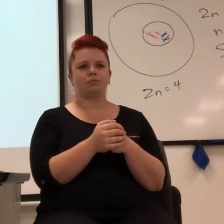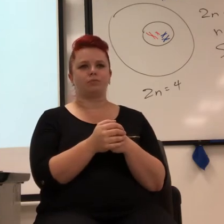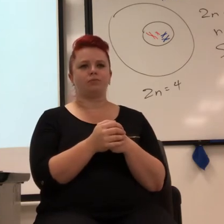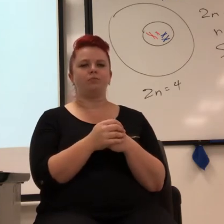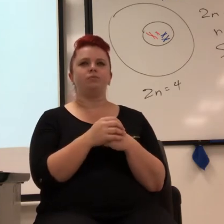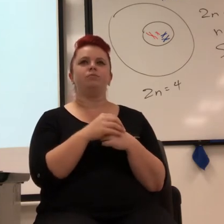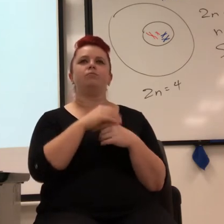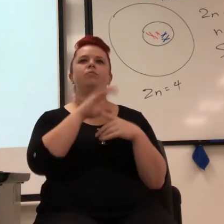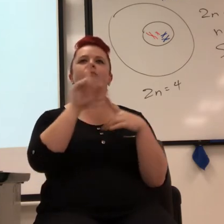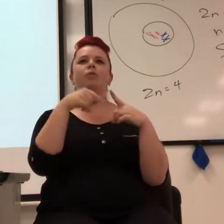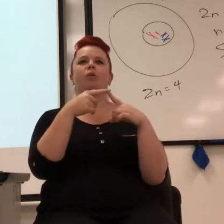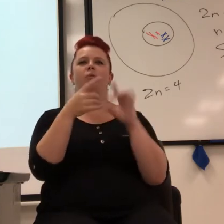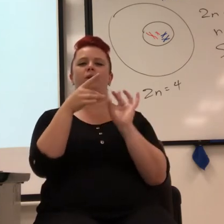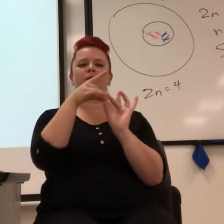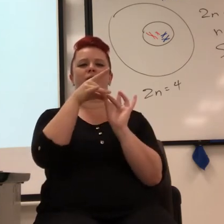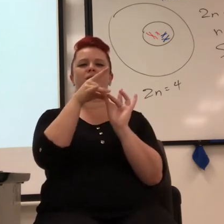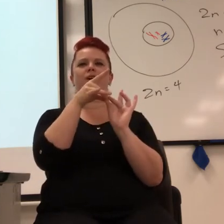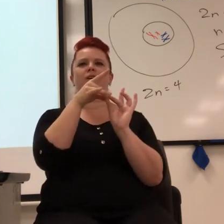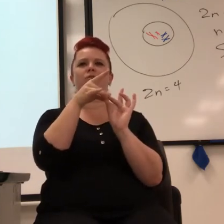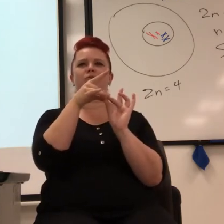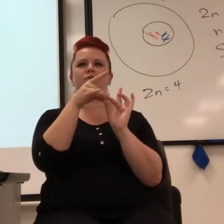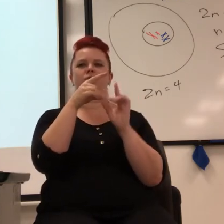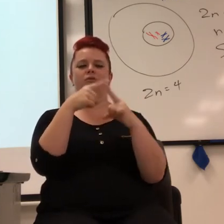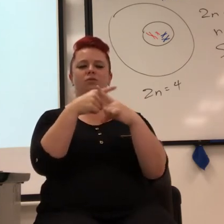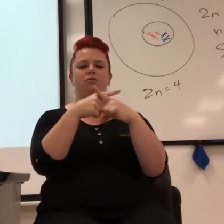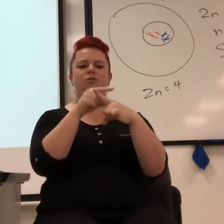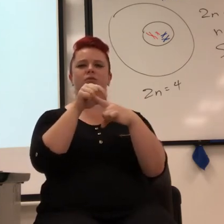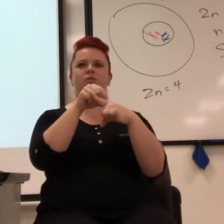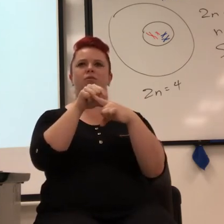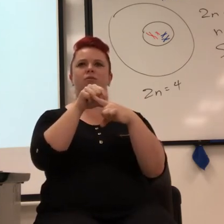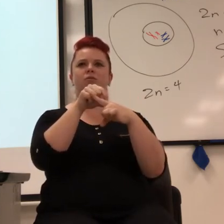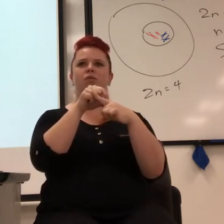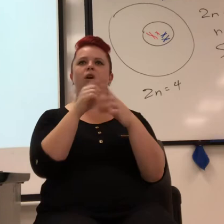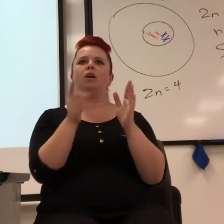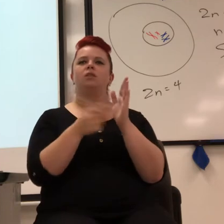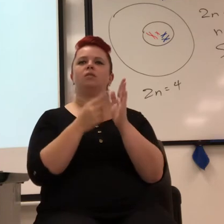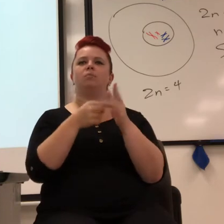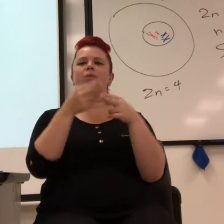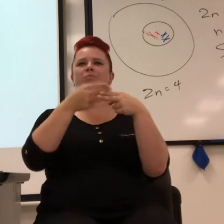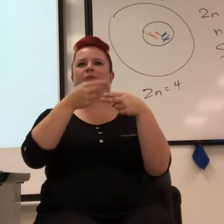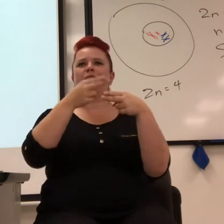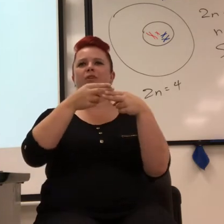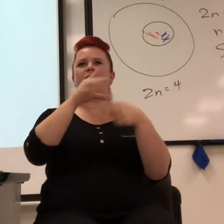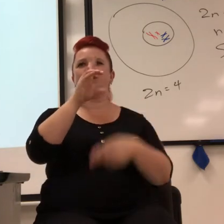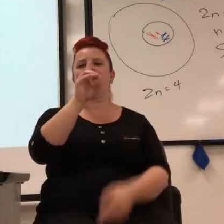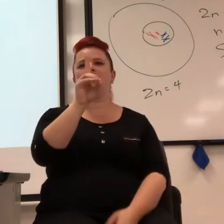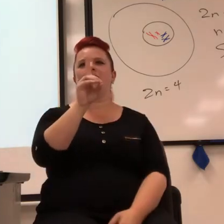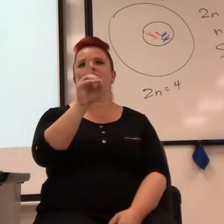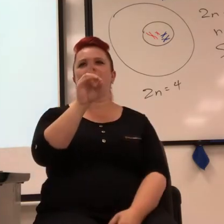when they're attached like this, sometimes the term that's used to describe them is a dyad.